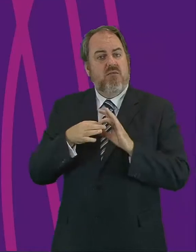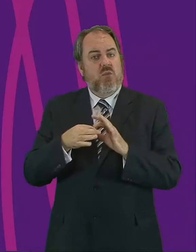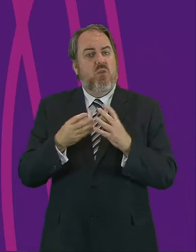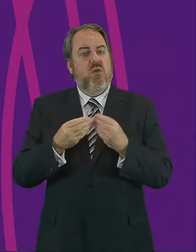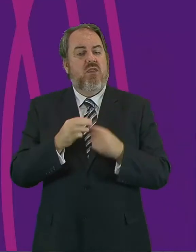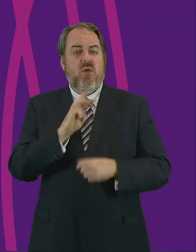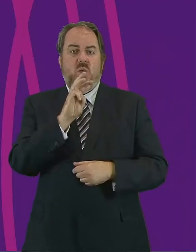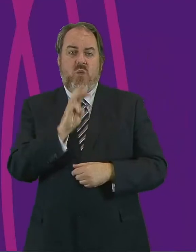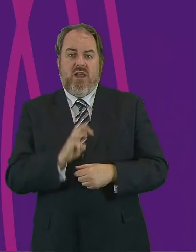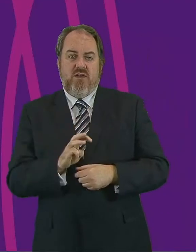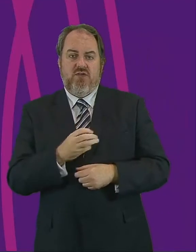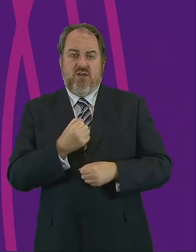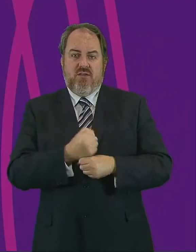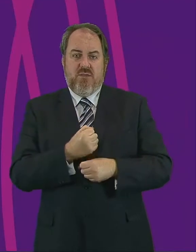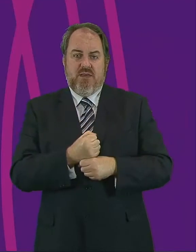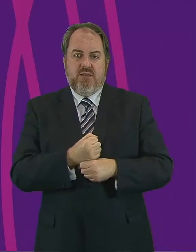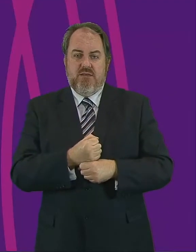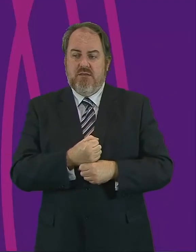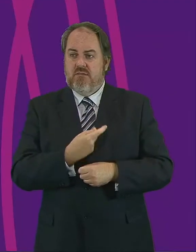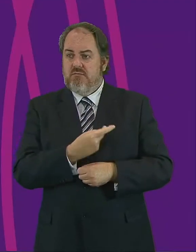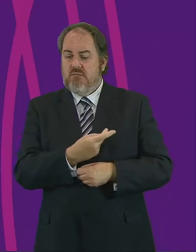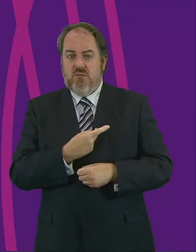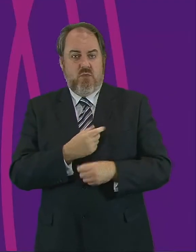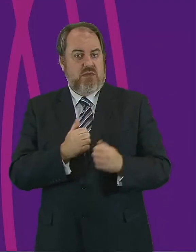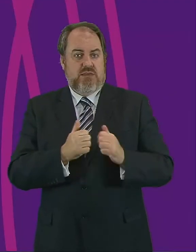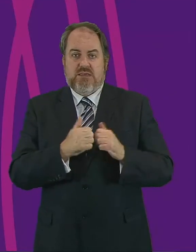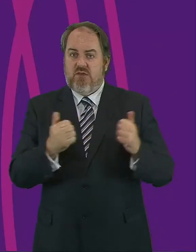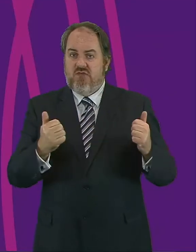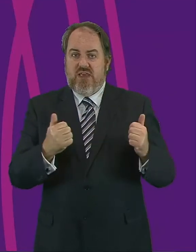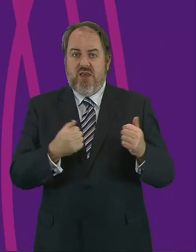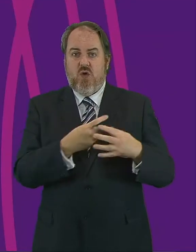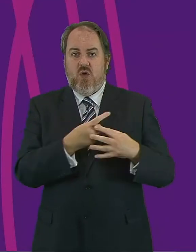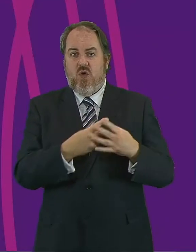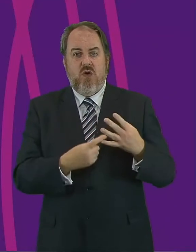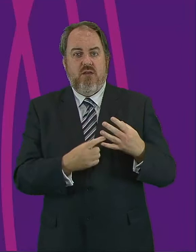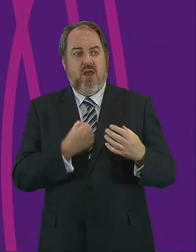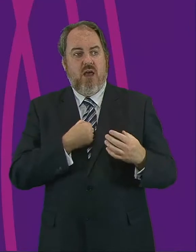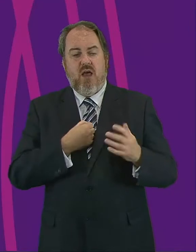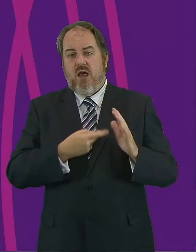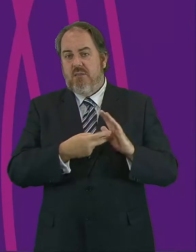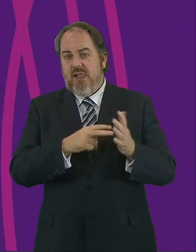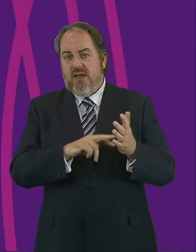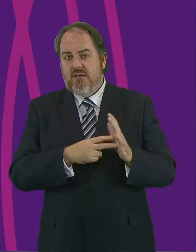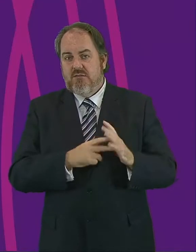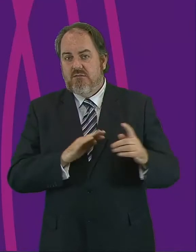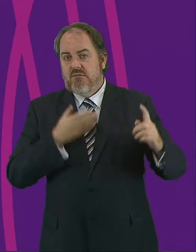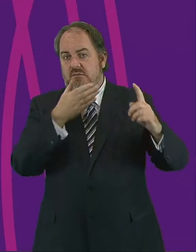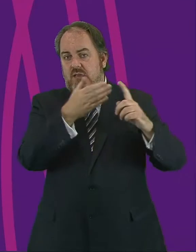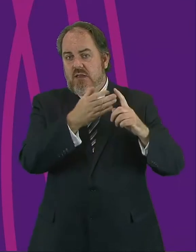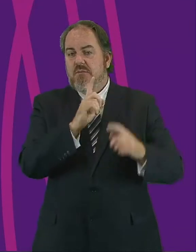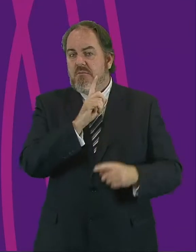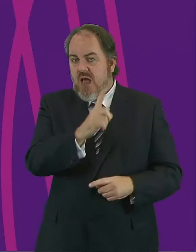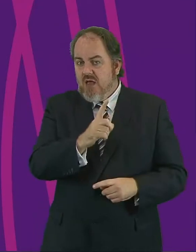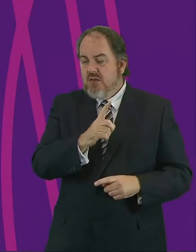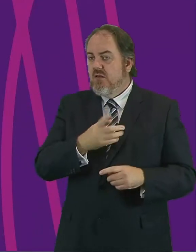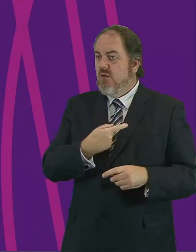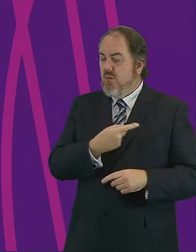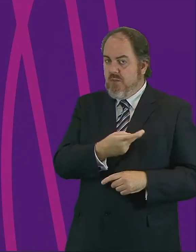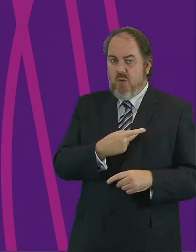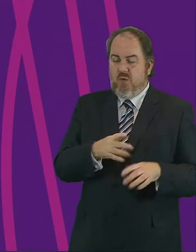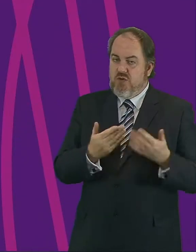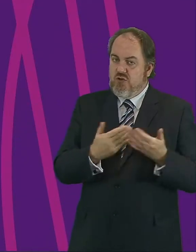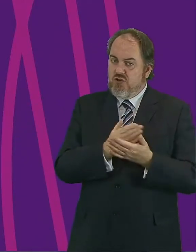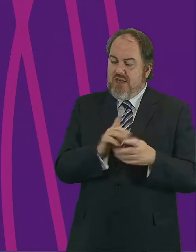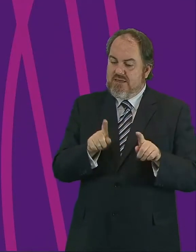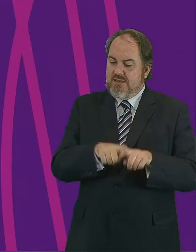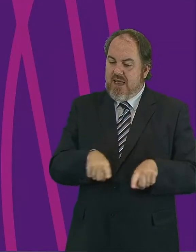Government, who we do not agree. Mark Drakeford and I very early on said we do not agree on the final destination. But we're on the same journey here, and we're on the journey to make sure